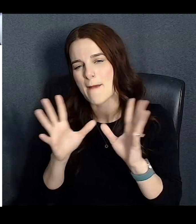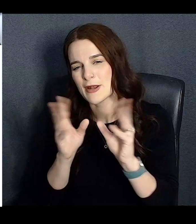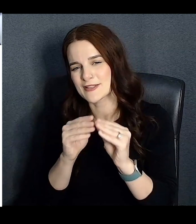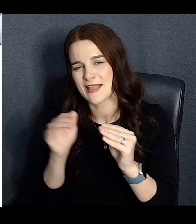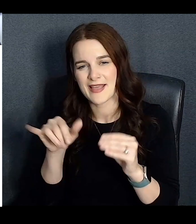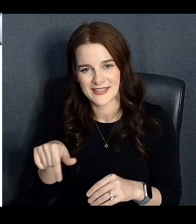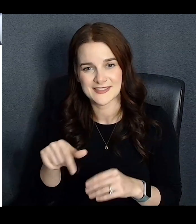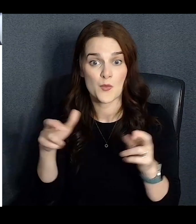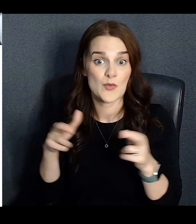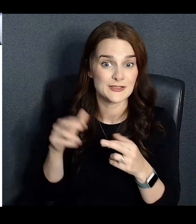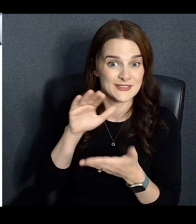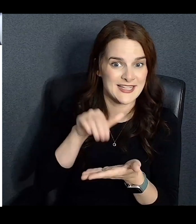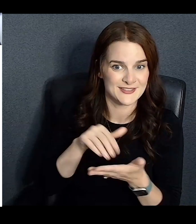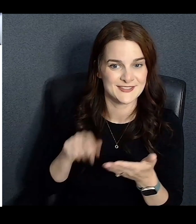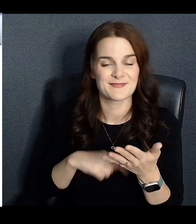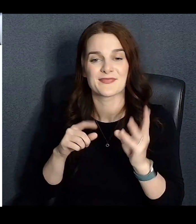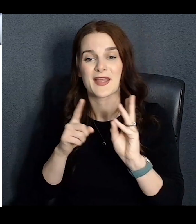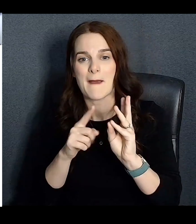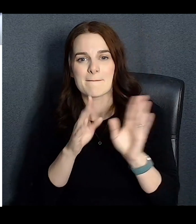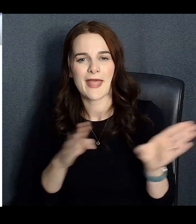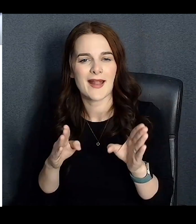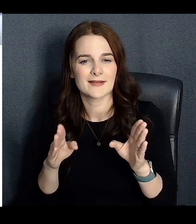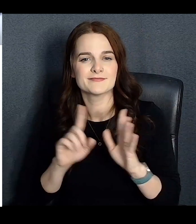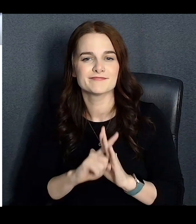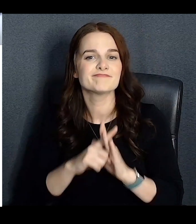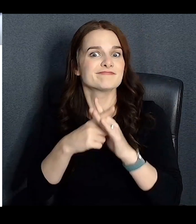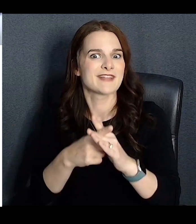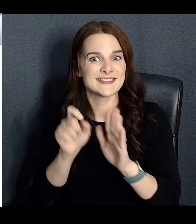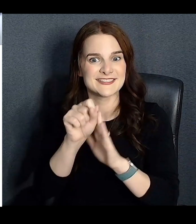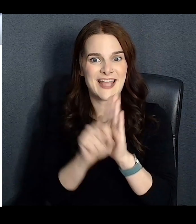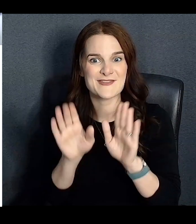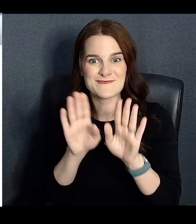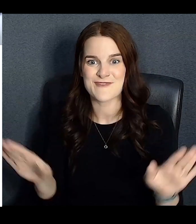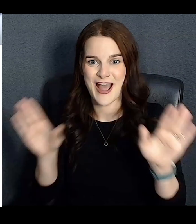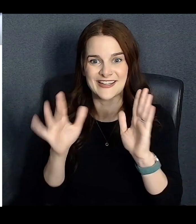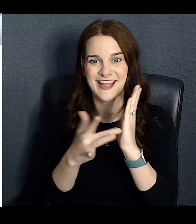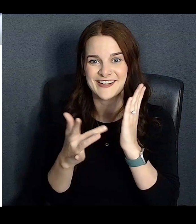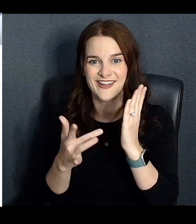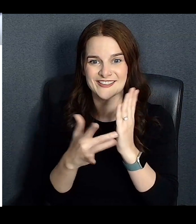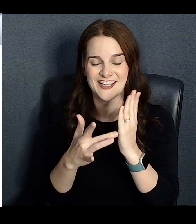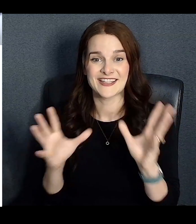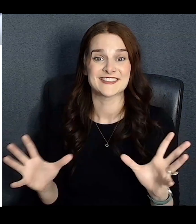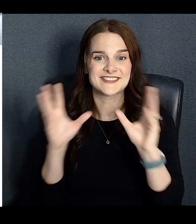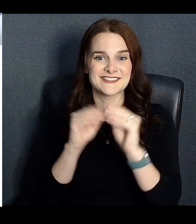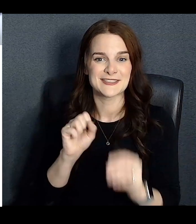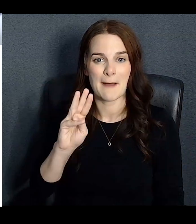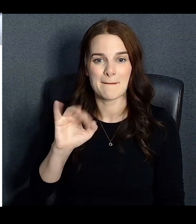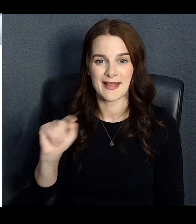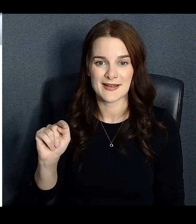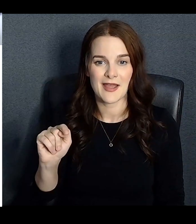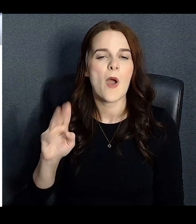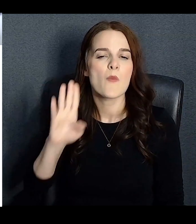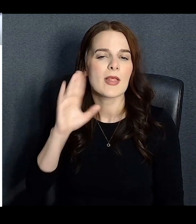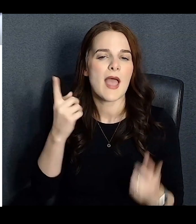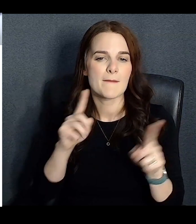and regional centers, and to plan and execute a statewide technology summit, so a large event, which is going to be happening in March